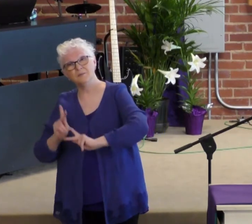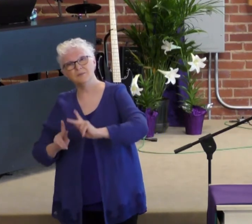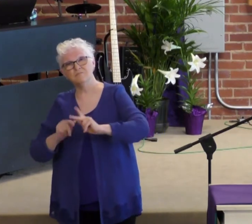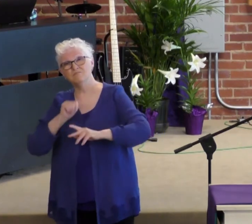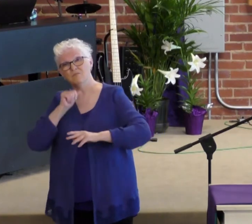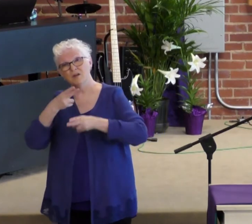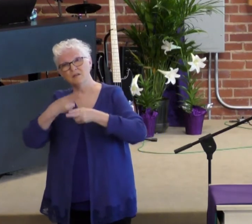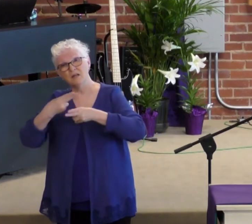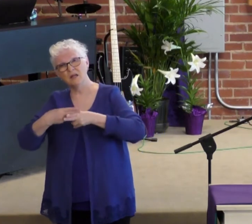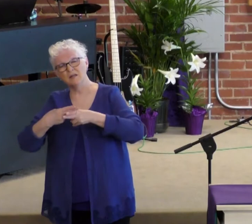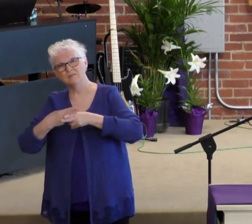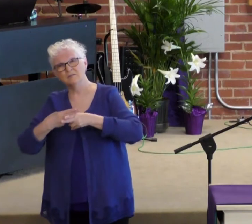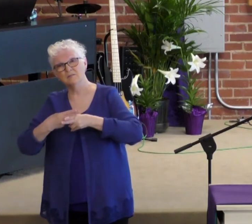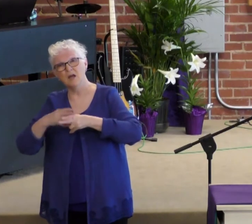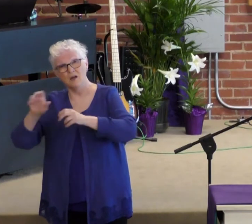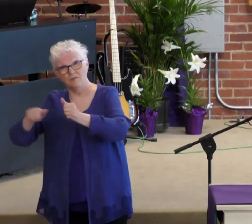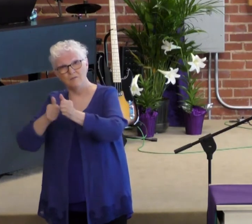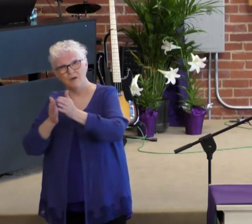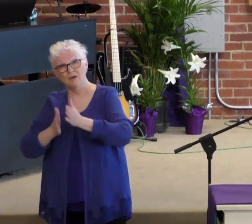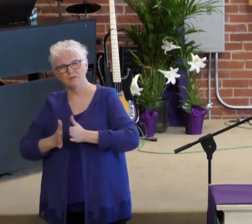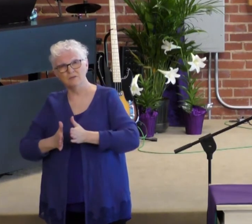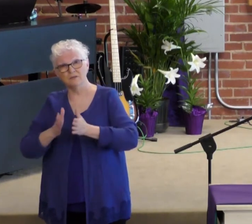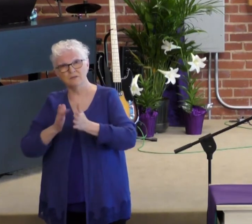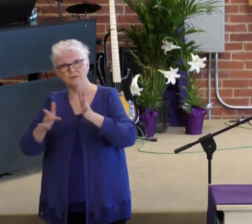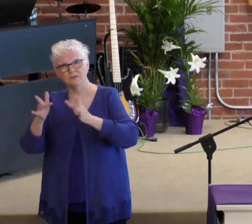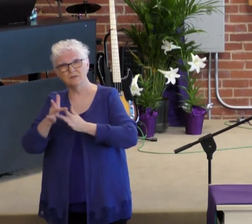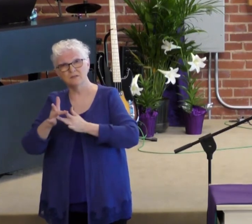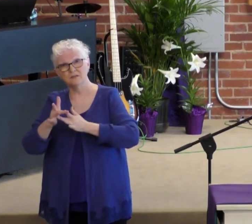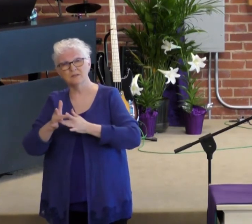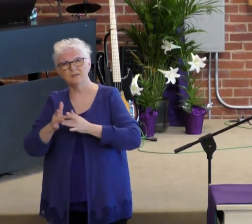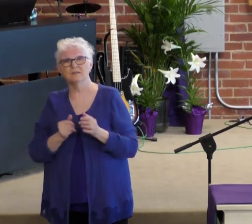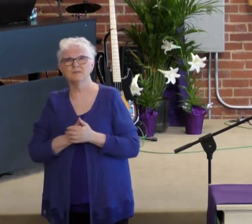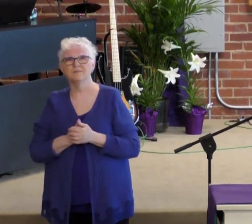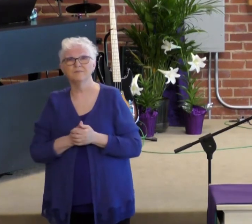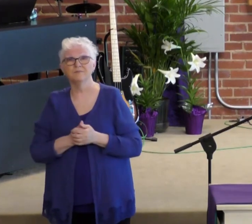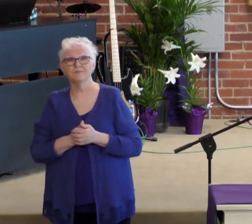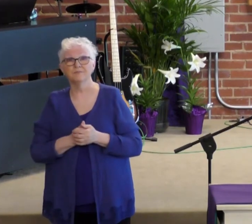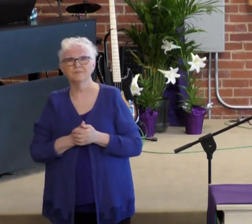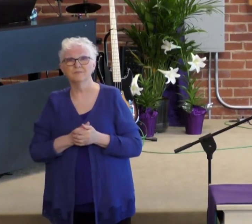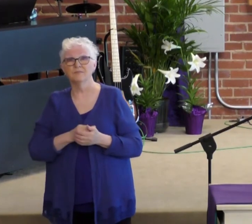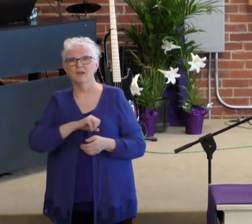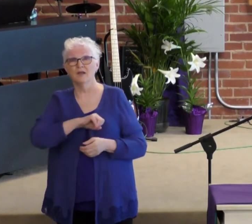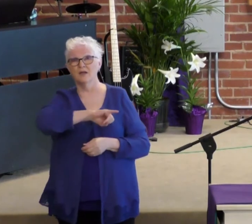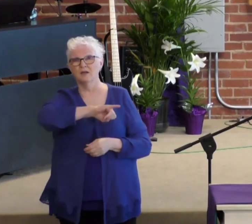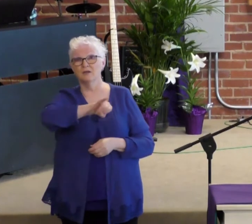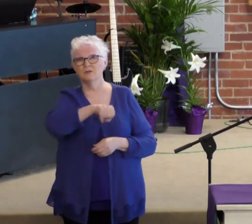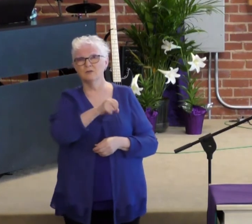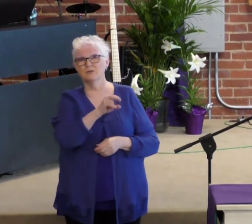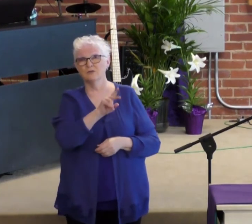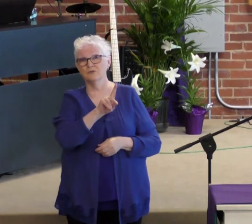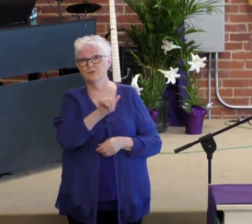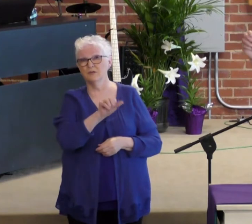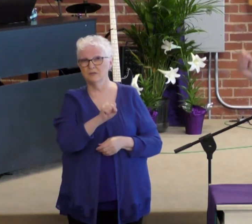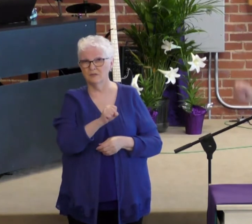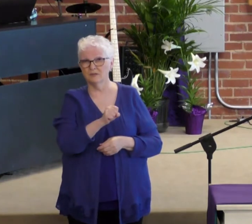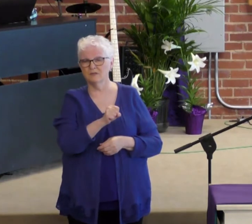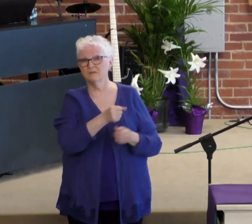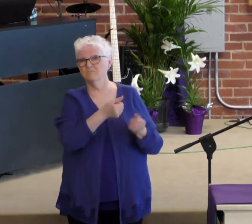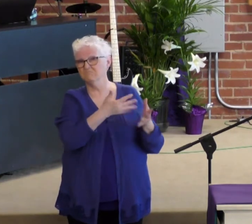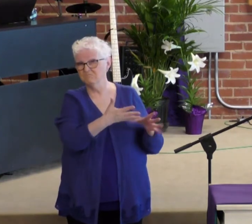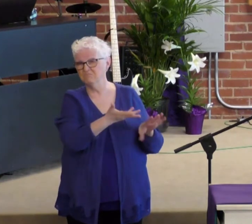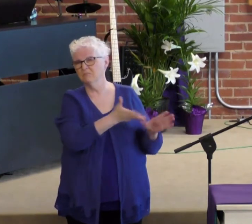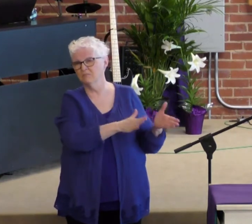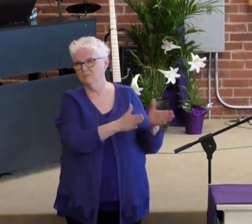followers of Jesus. But remember, I told you Judas was already gone. They had not yet named another disciple. And